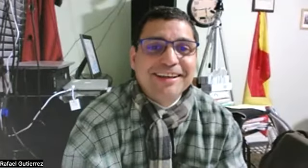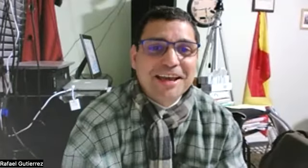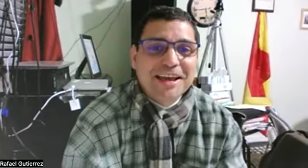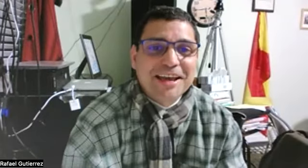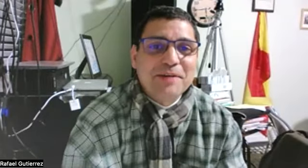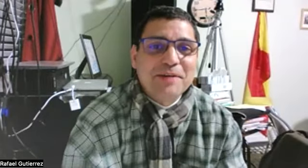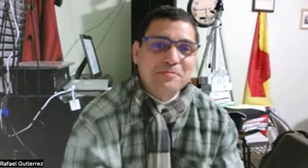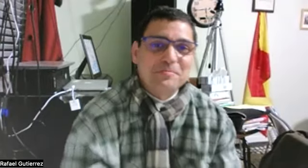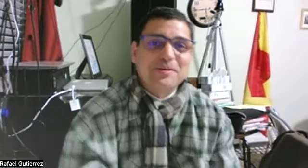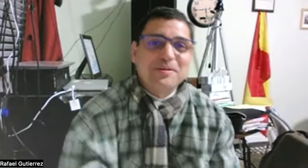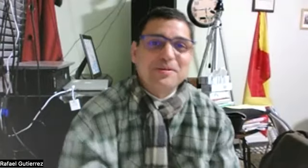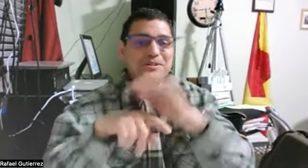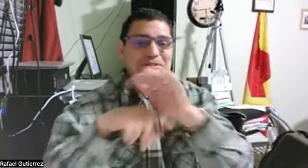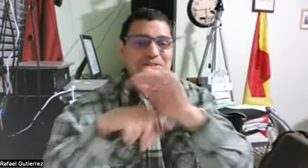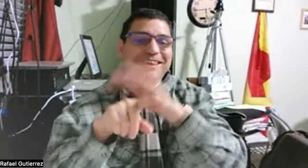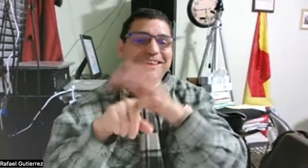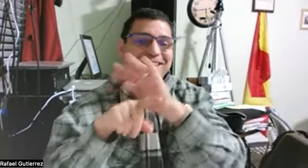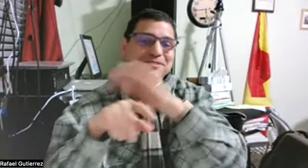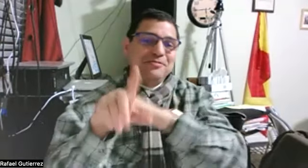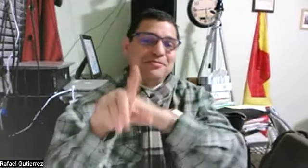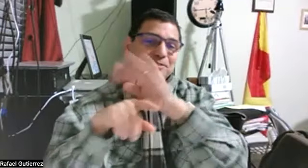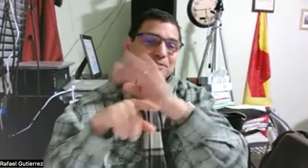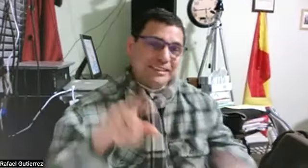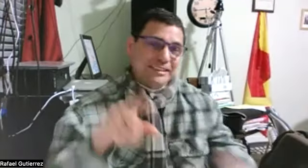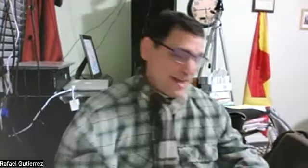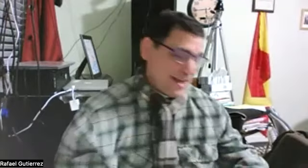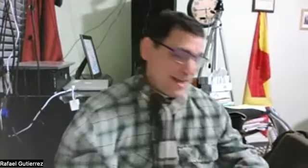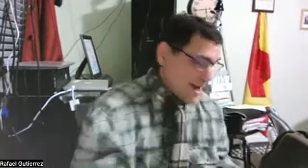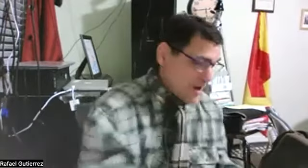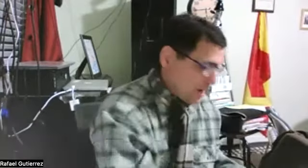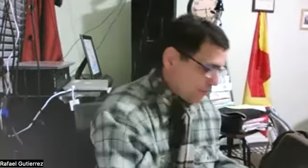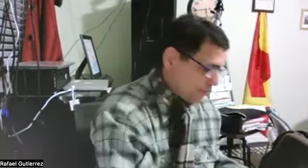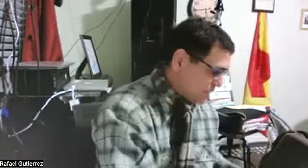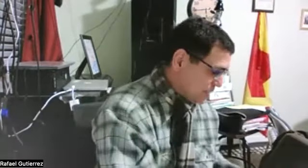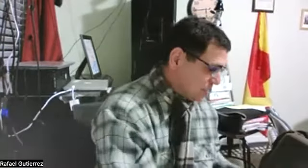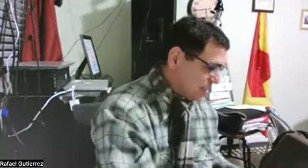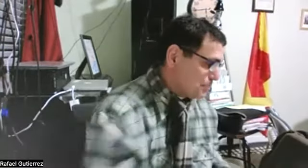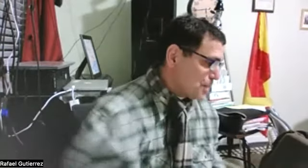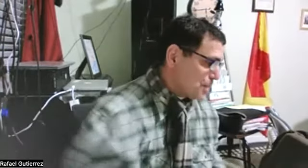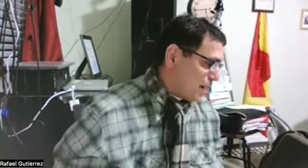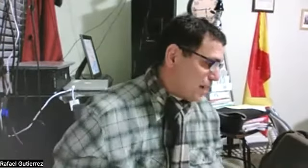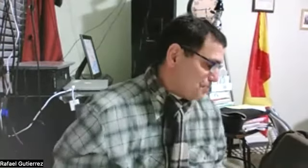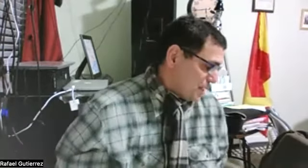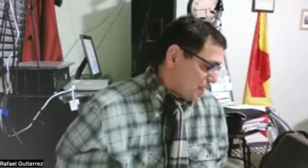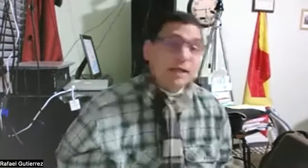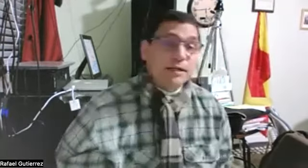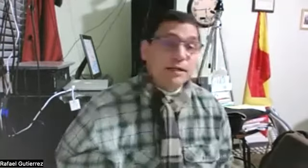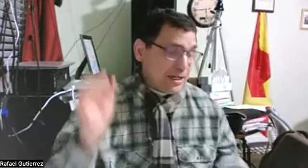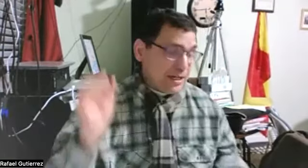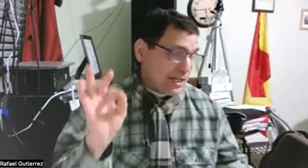Escape and escape. And remember also that they use that for cheating. Okay. Cheating. Okay. Not page